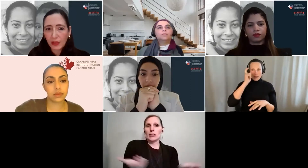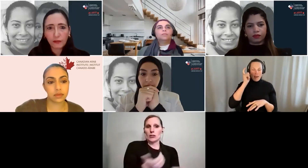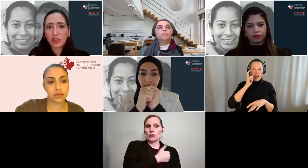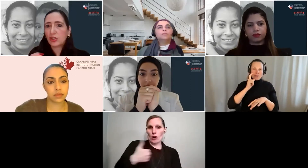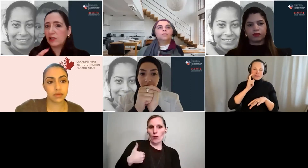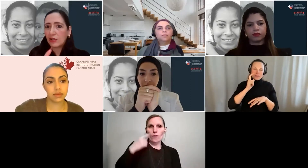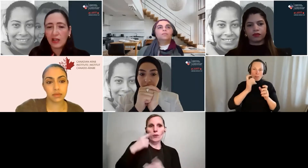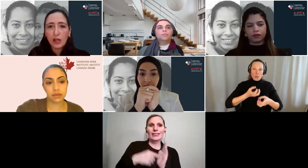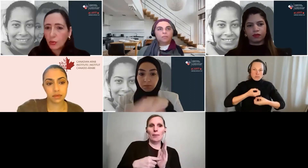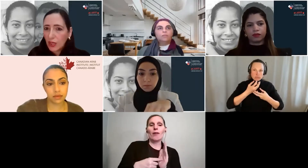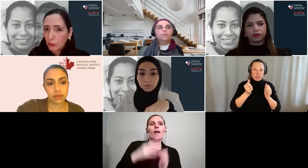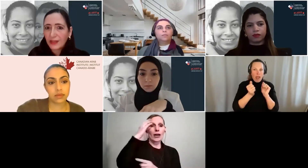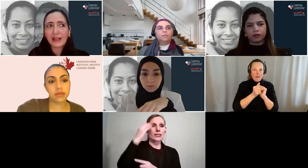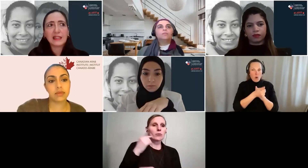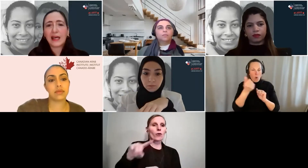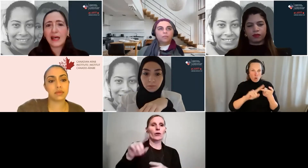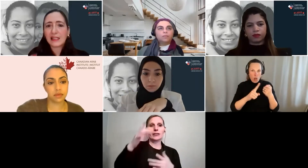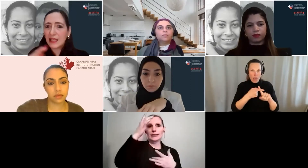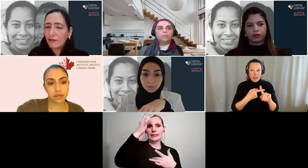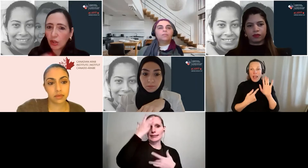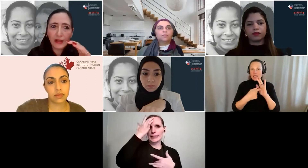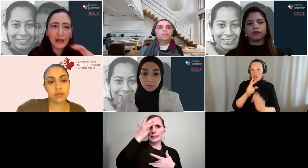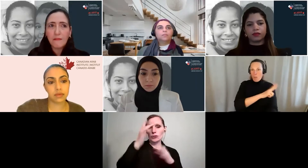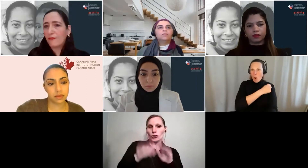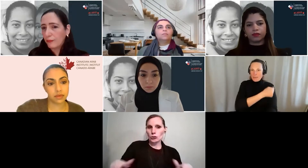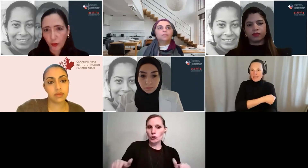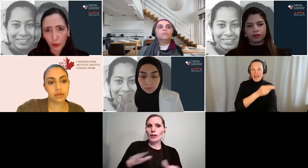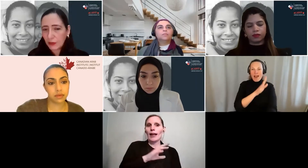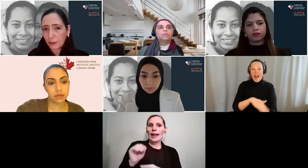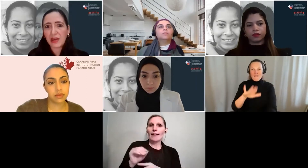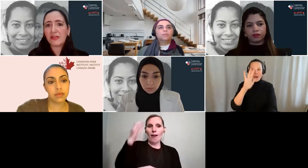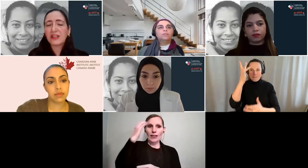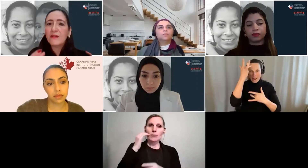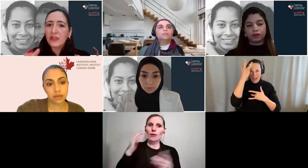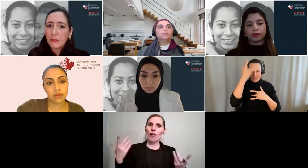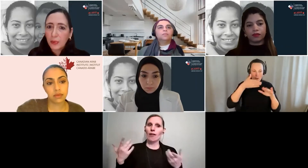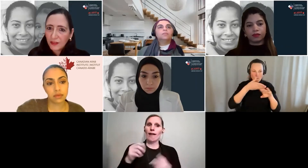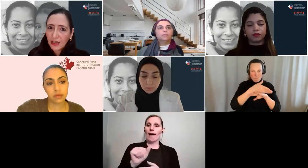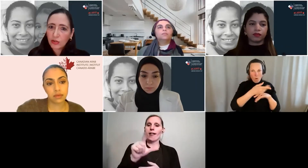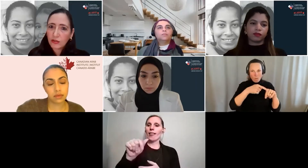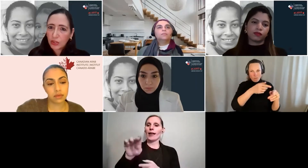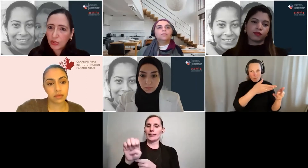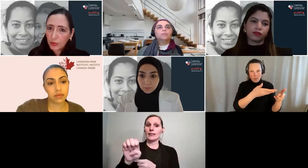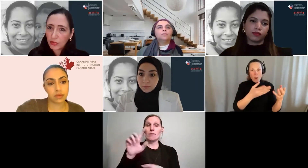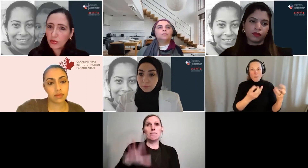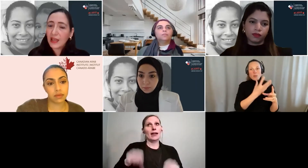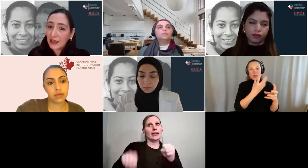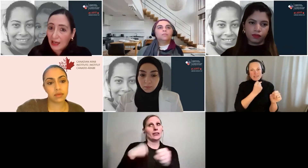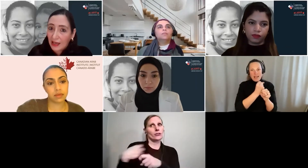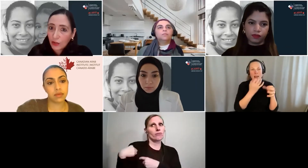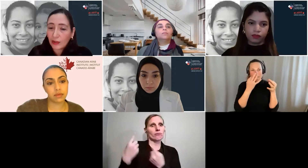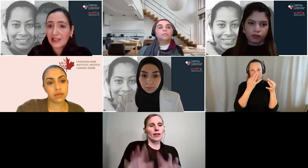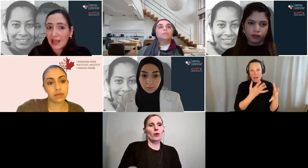the Hospital for Sick Children, together with Access Alliance, they have done for multiple years debrief sessions for interpreters, so